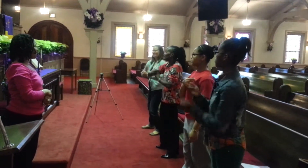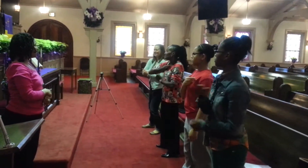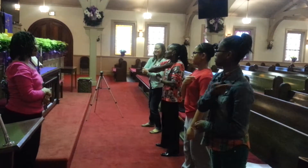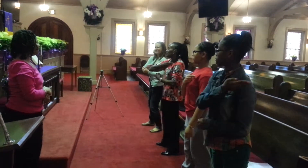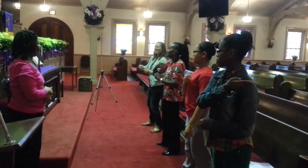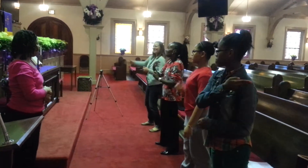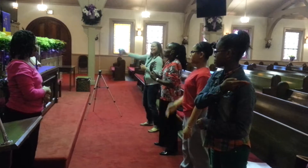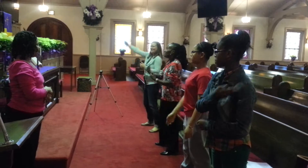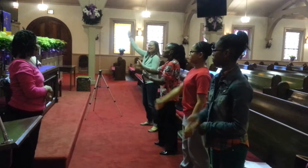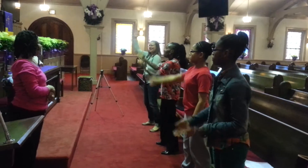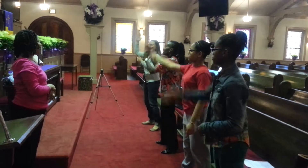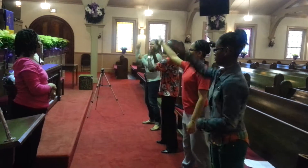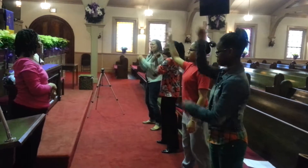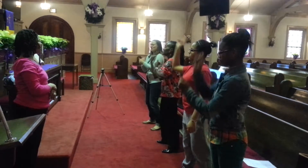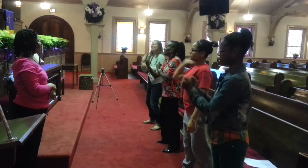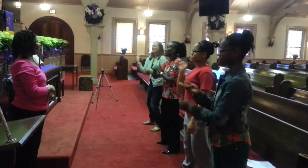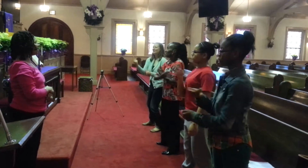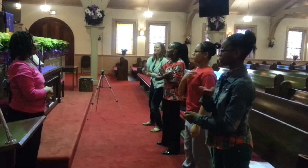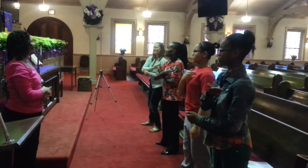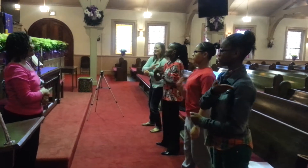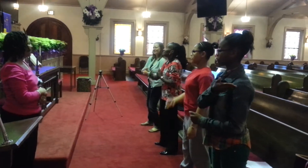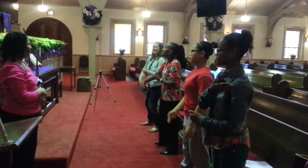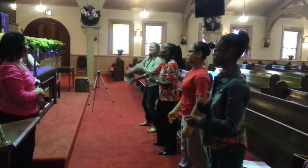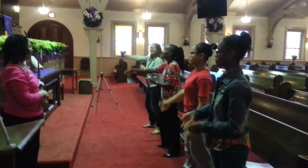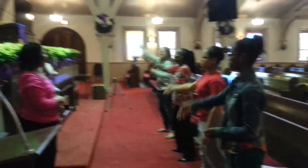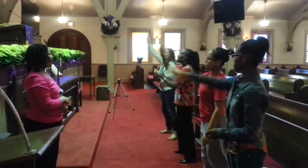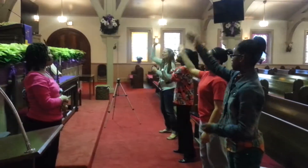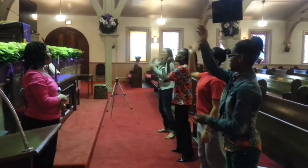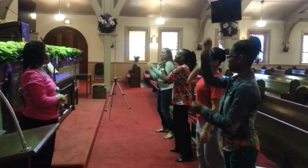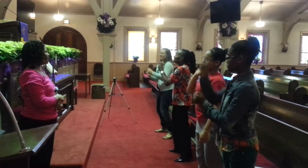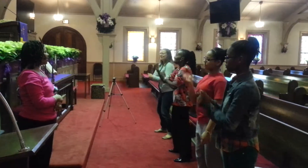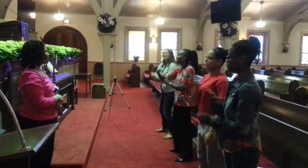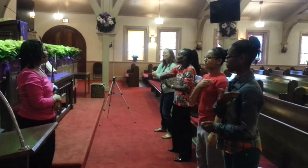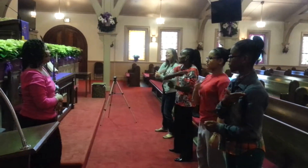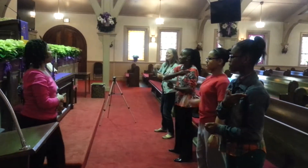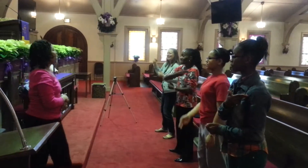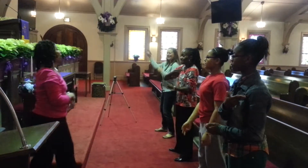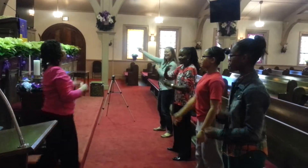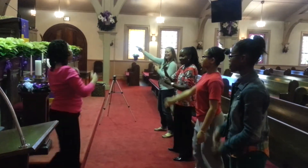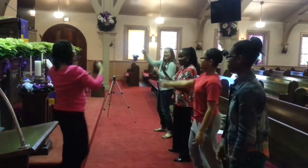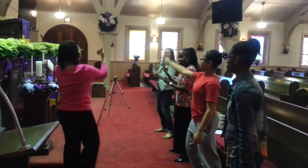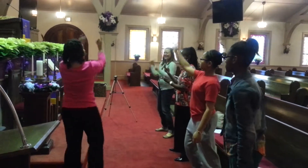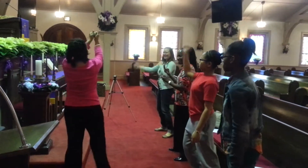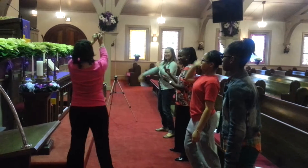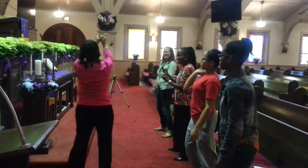us, God with us, God with us. Okay, now you're trying to put your width up there